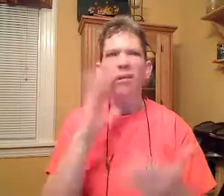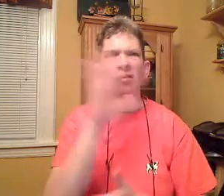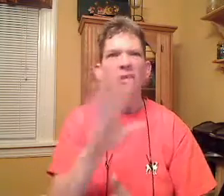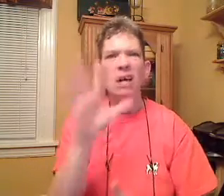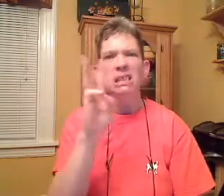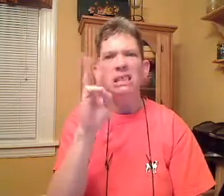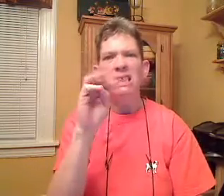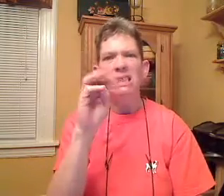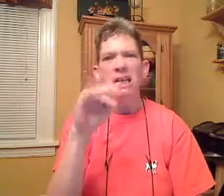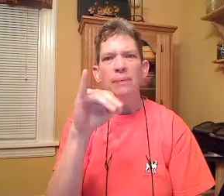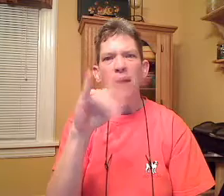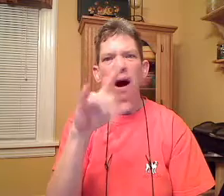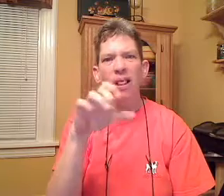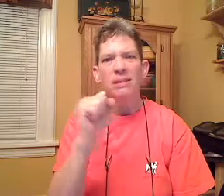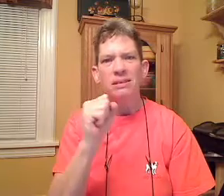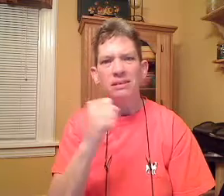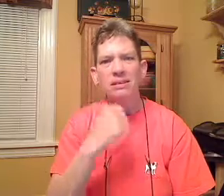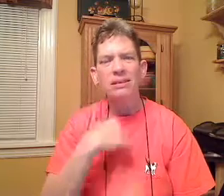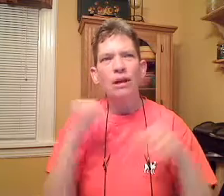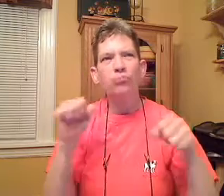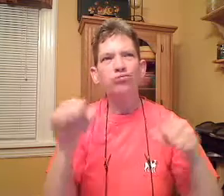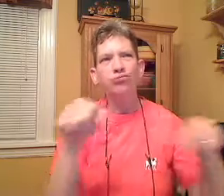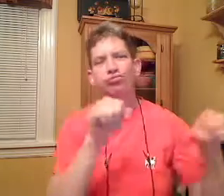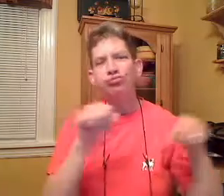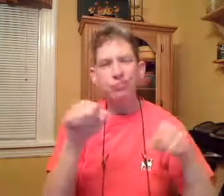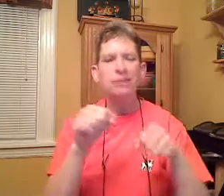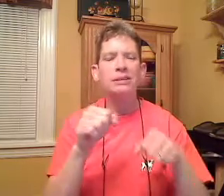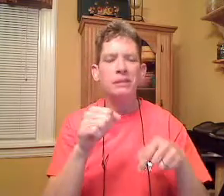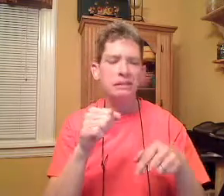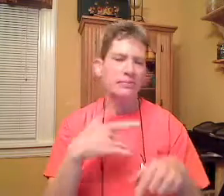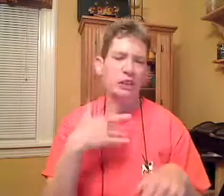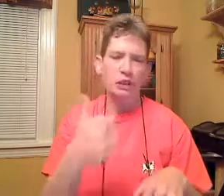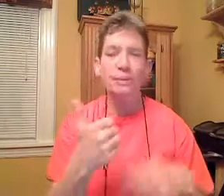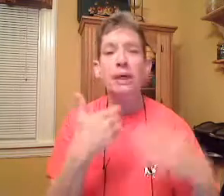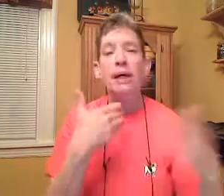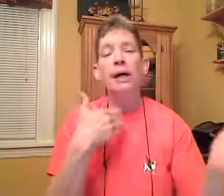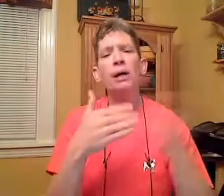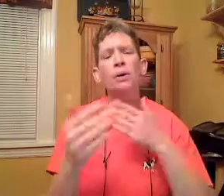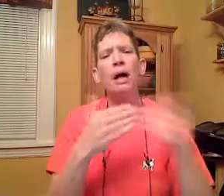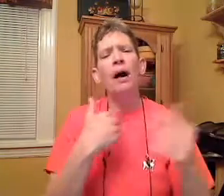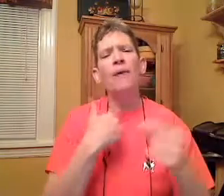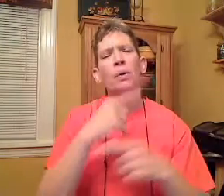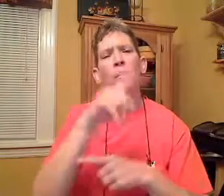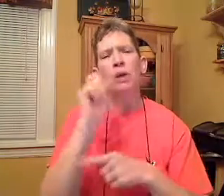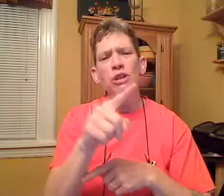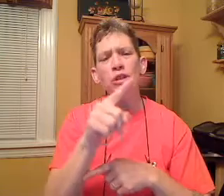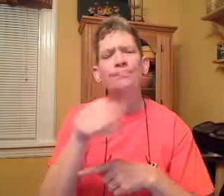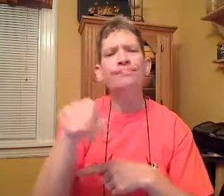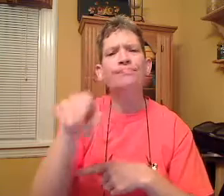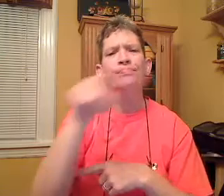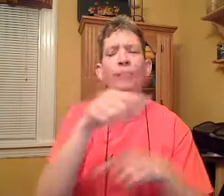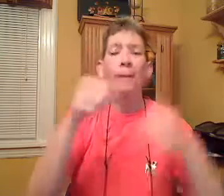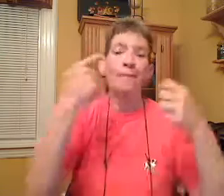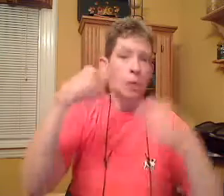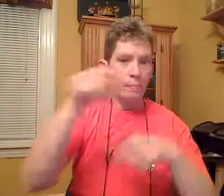0 for the A's, 4-6-1 for White Sox, the 2nd win of the year, Vasquez, 2-4, 3-2 Rivera, 6-8, coming